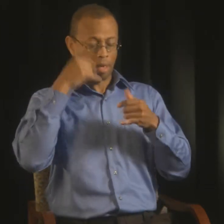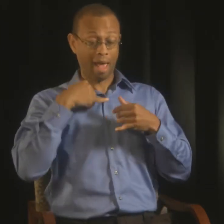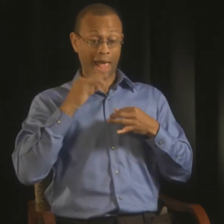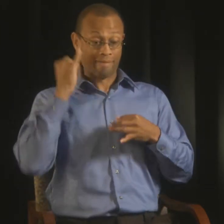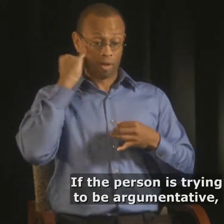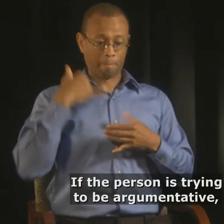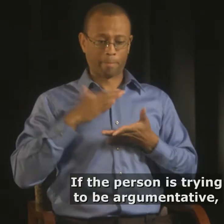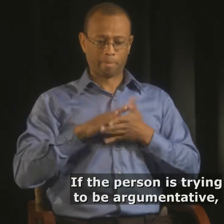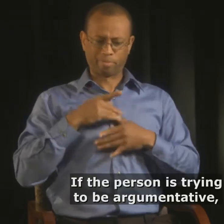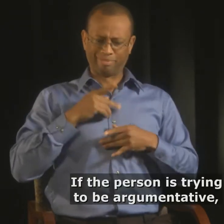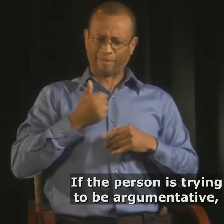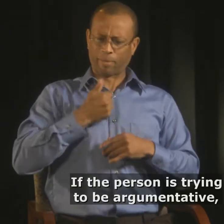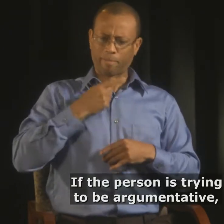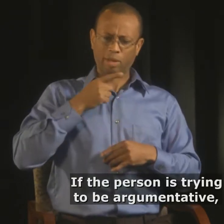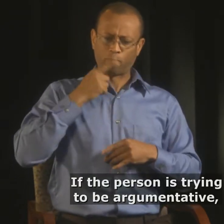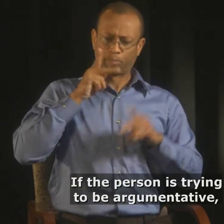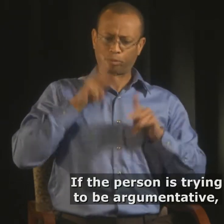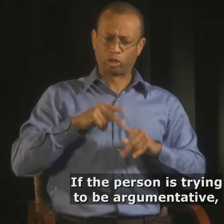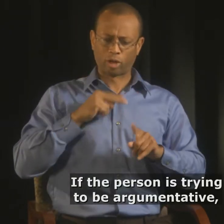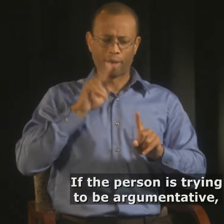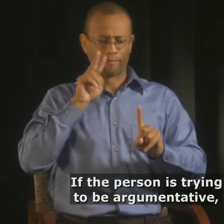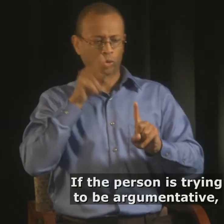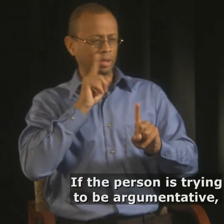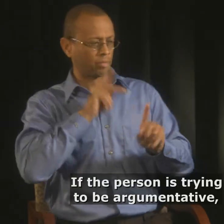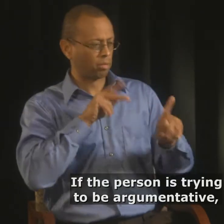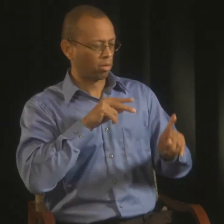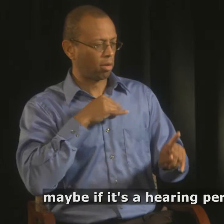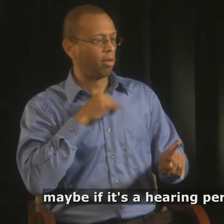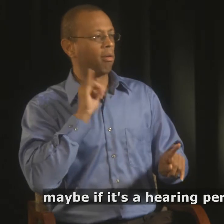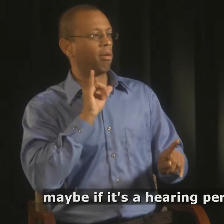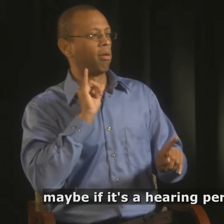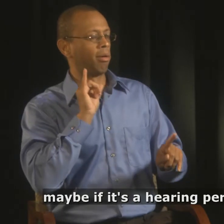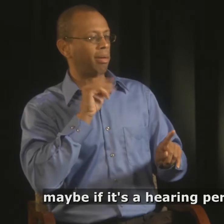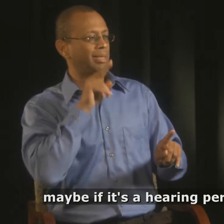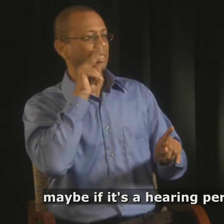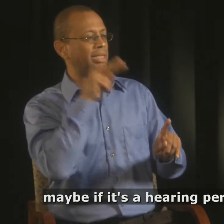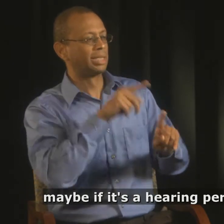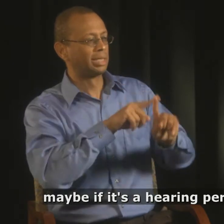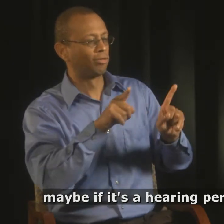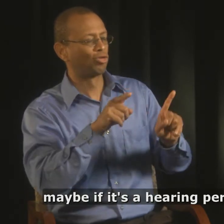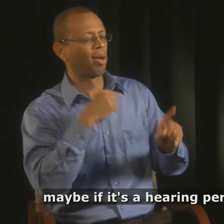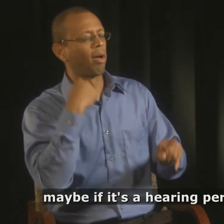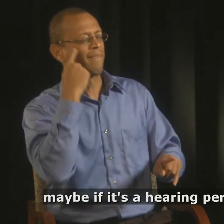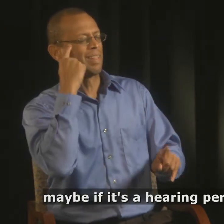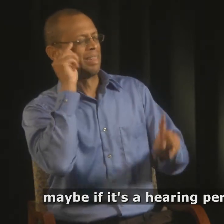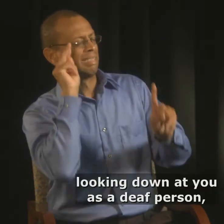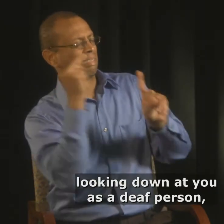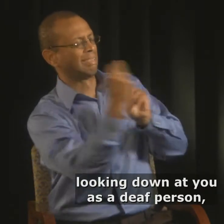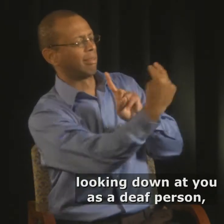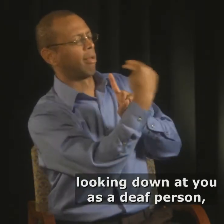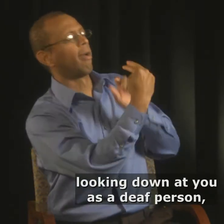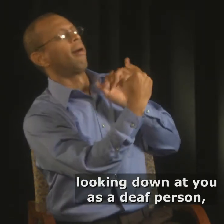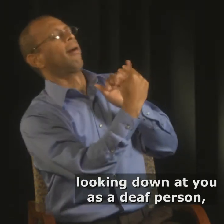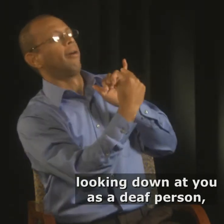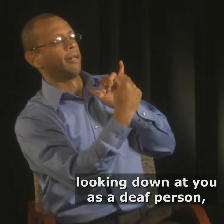If the person is trying to be argumentative, maybe if it's a hearing person looking down at you as a deaf